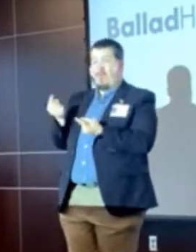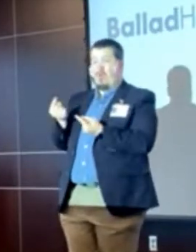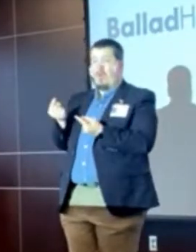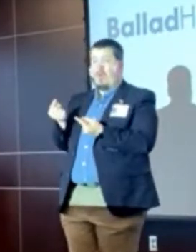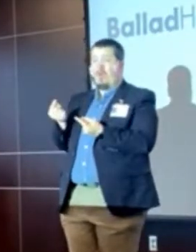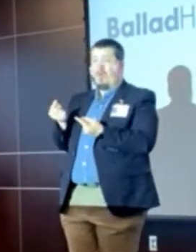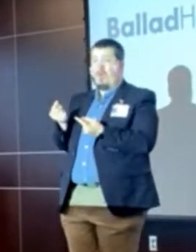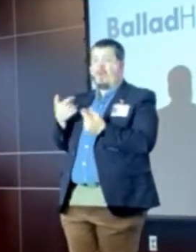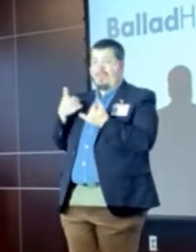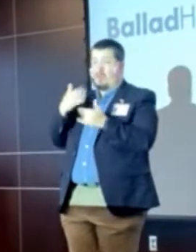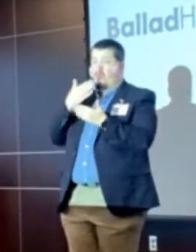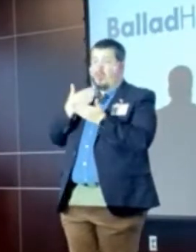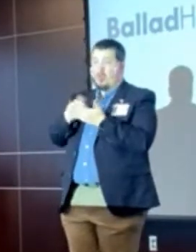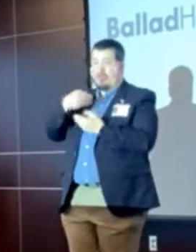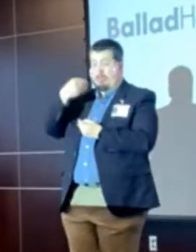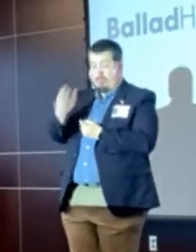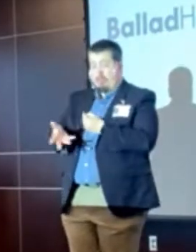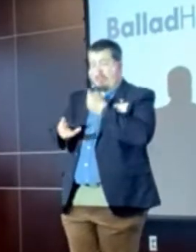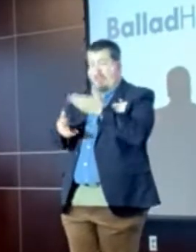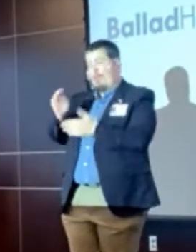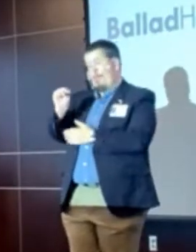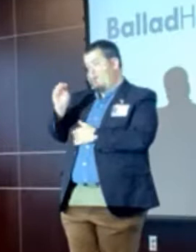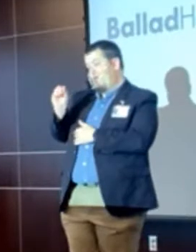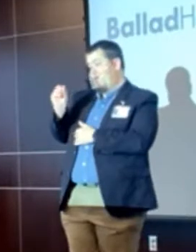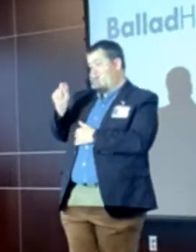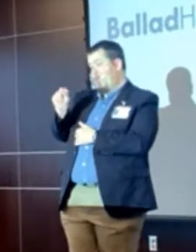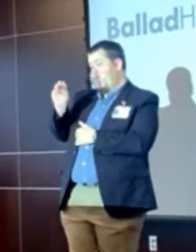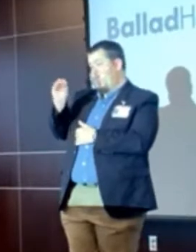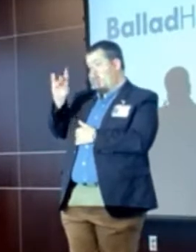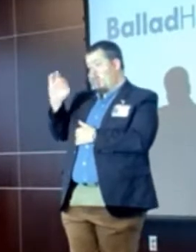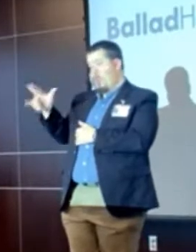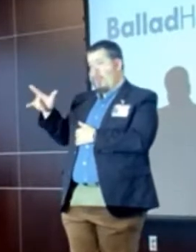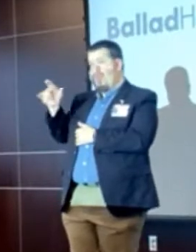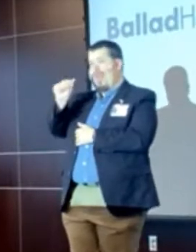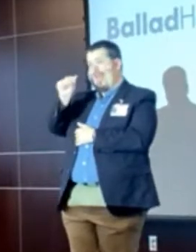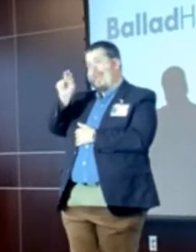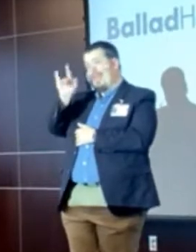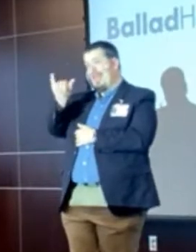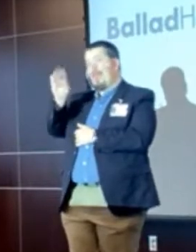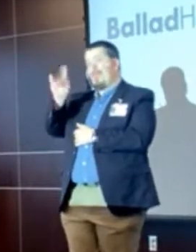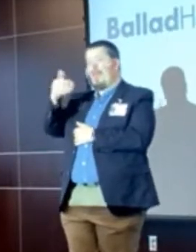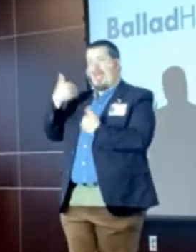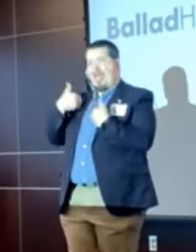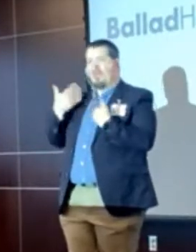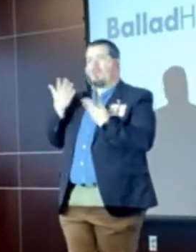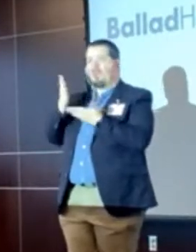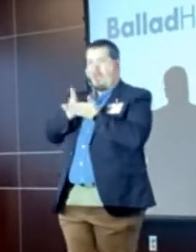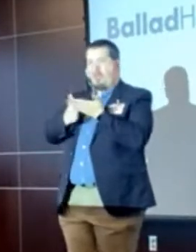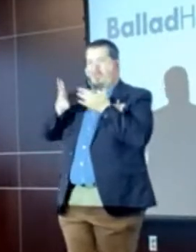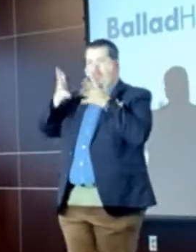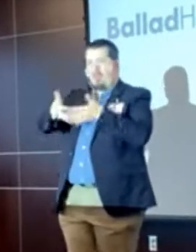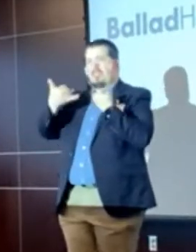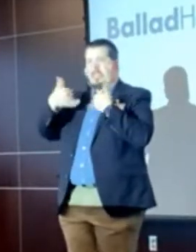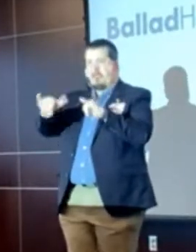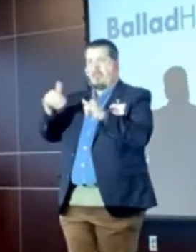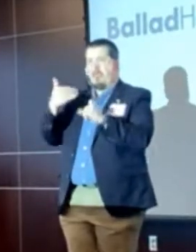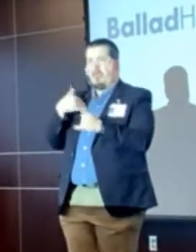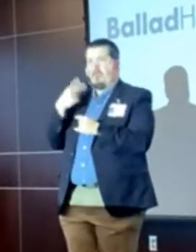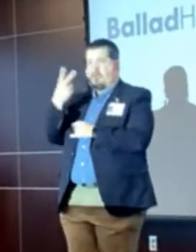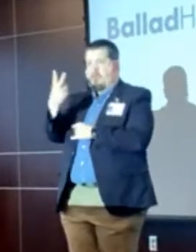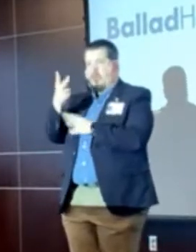still getting a good supply of monoclonal antibody. We have several locations where you can receive this treatment. We have